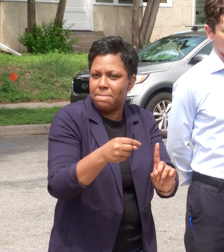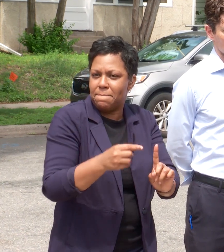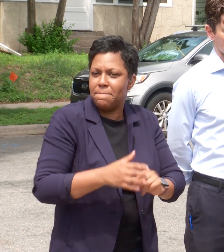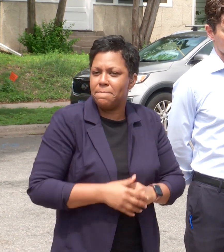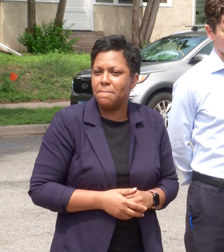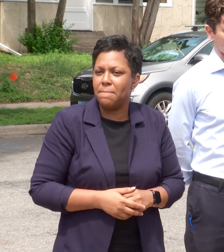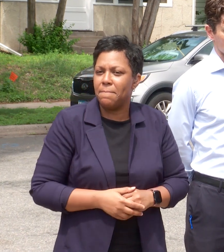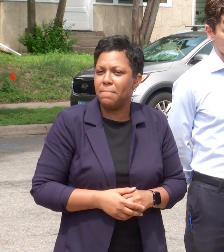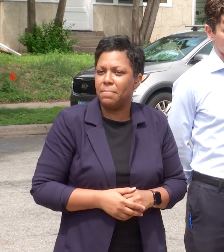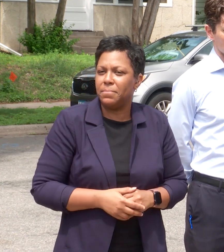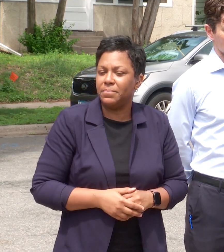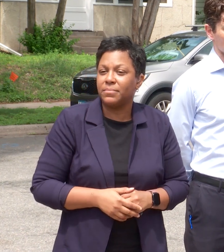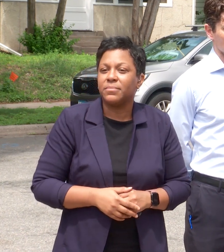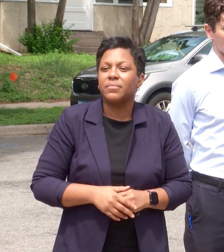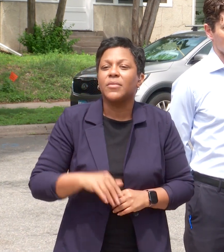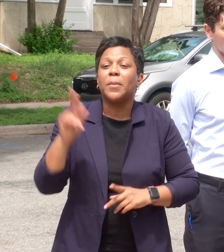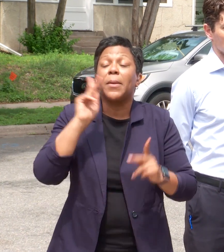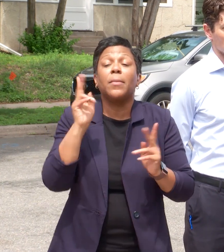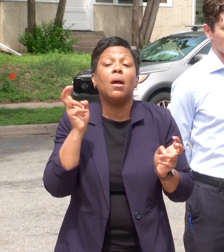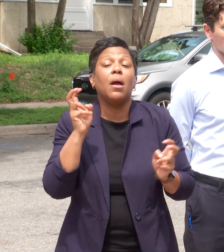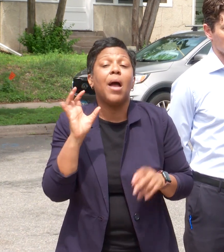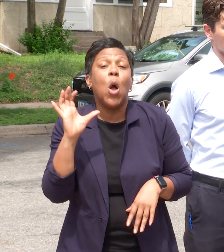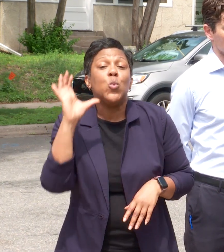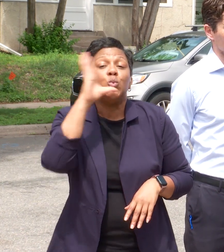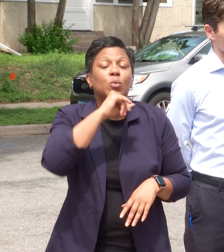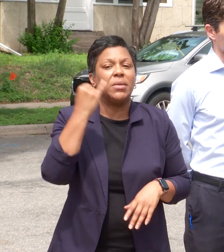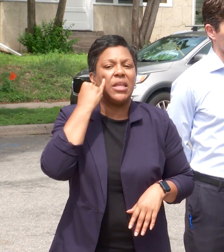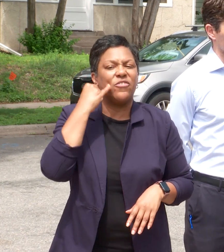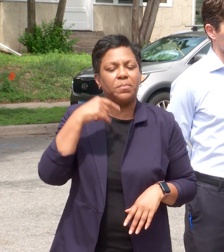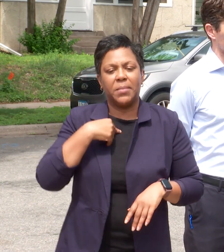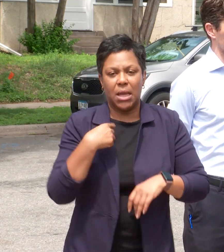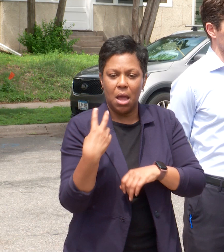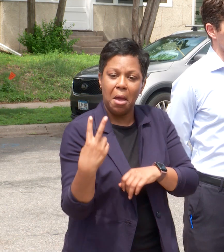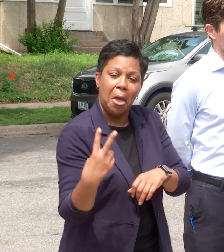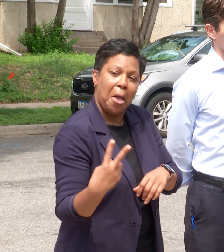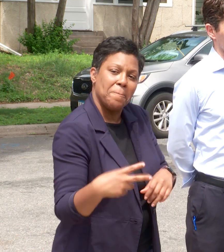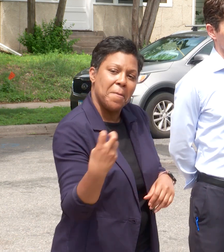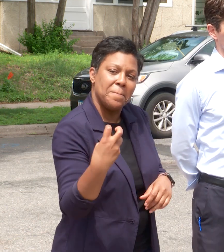still make money doing this, so they go out and do it. And